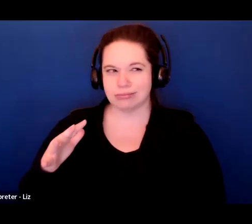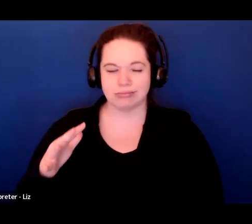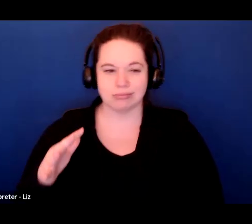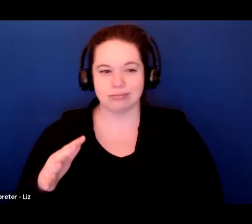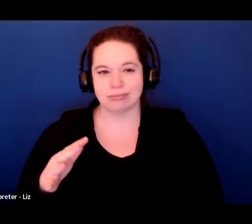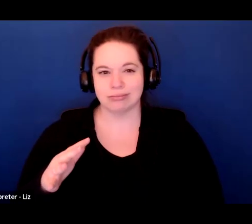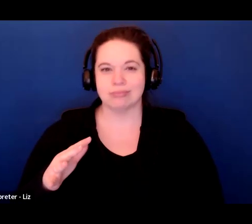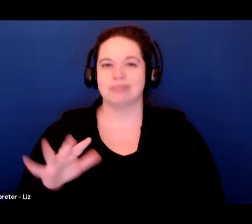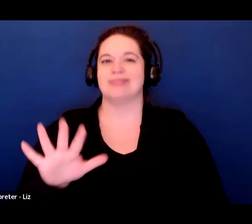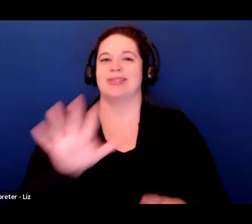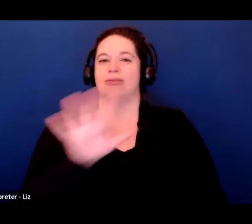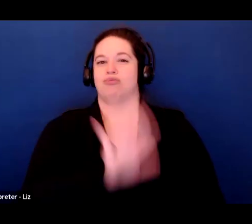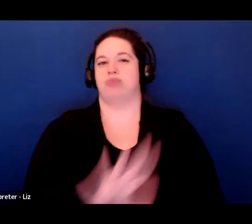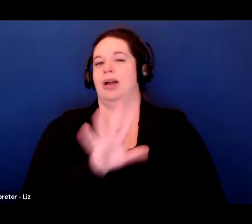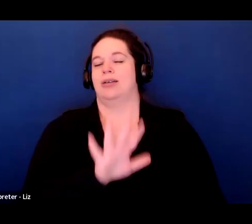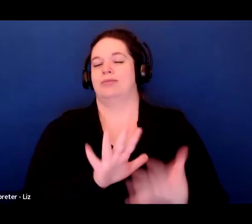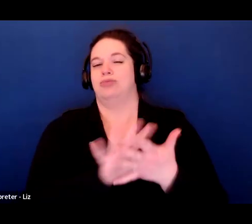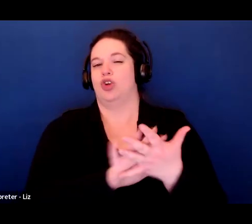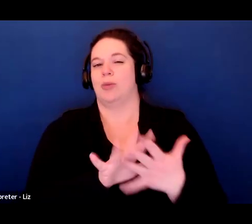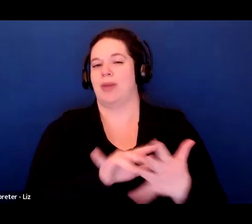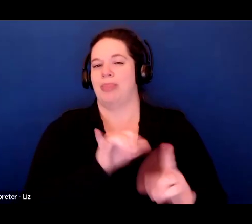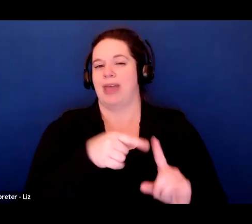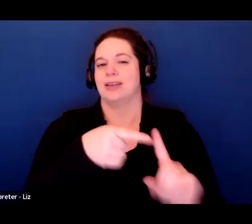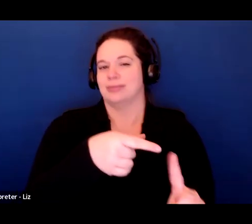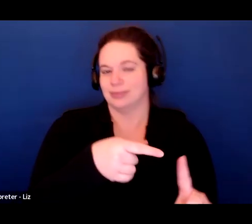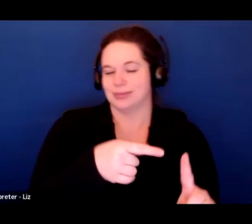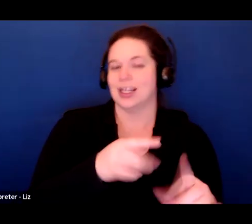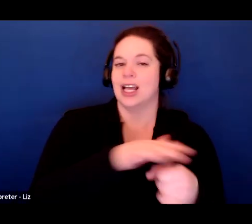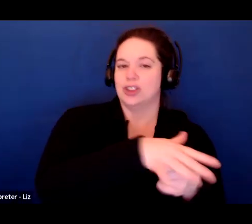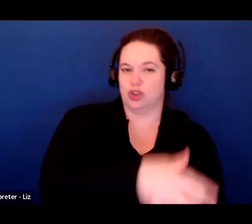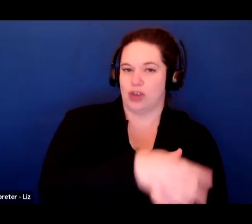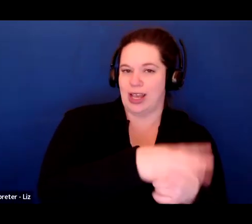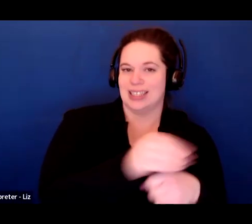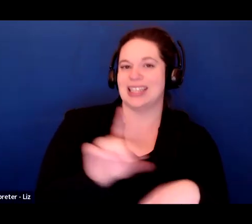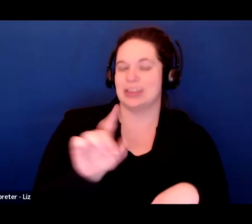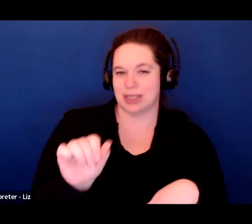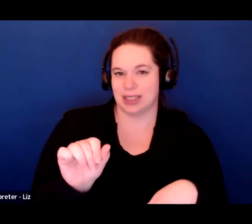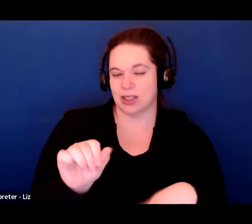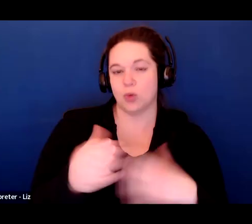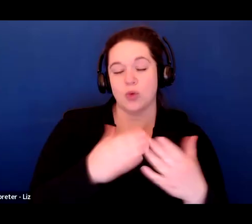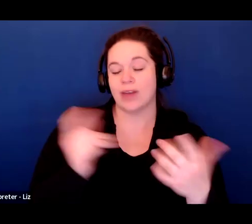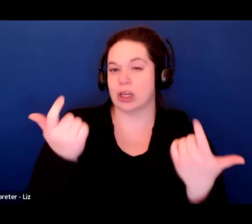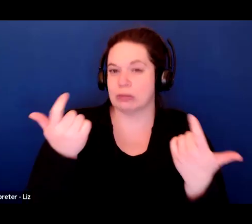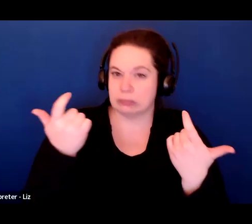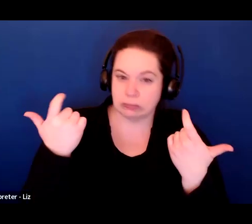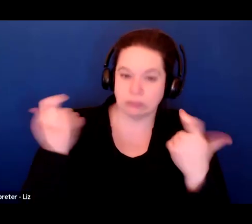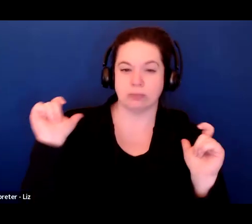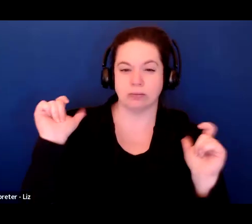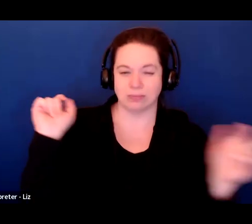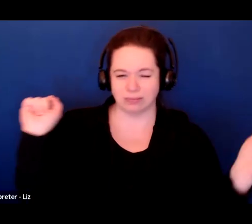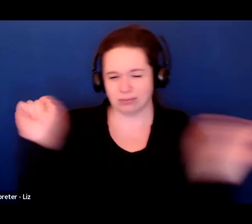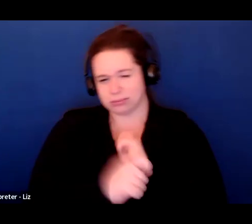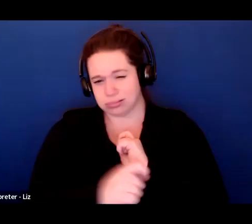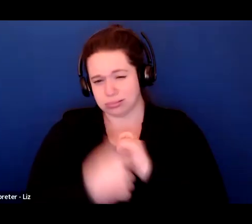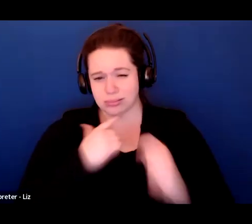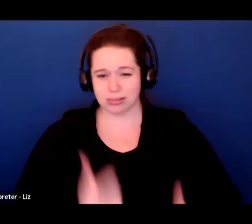talking about it earlier in that whenever you have a catastrophic change in your life, and it can be